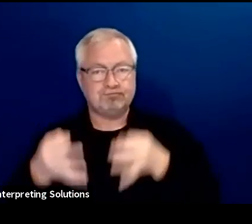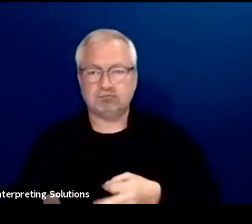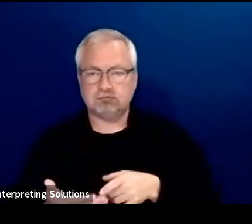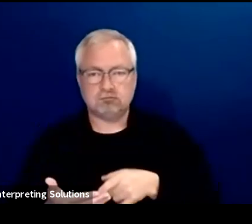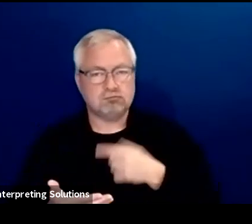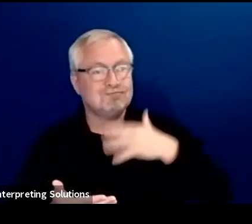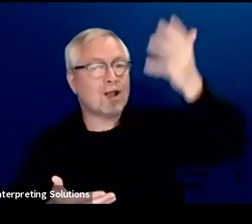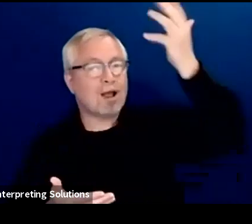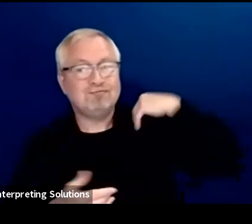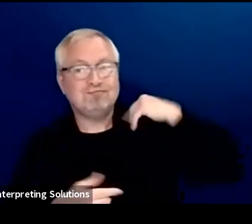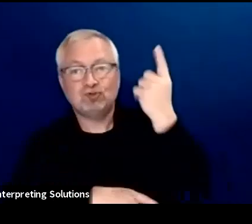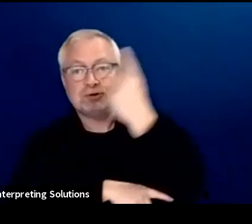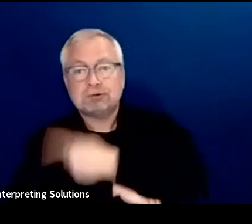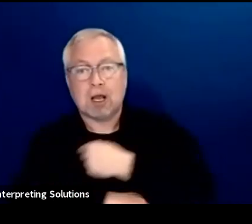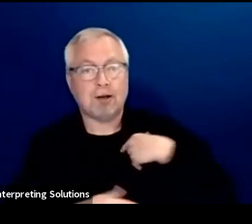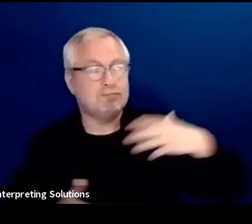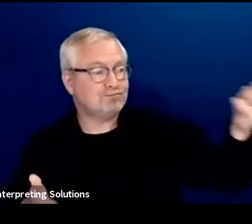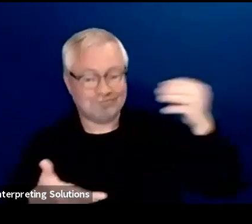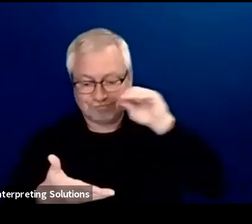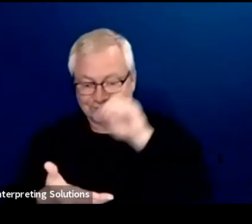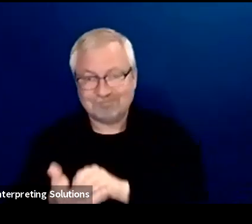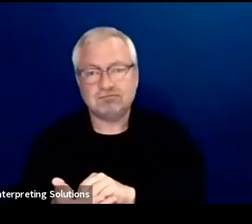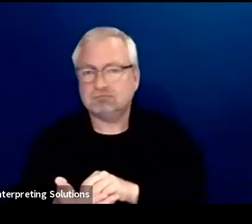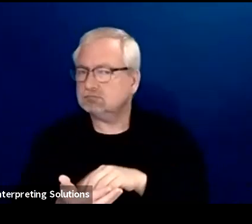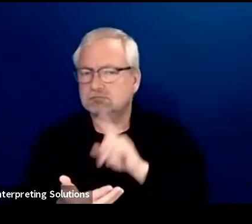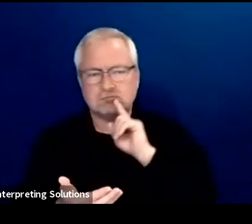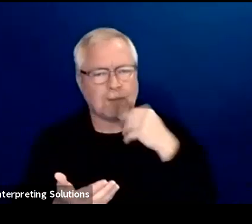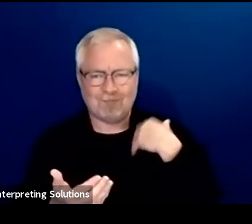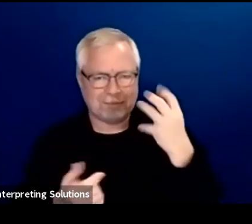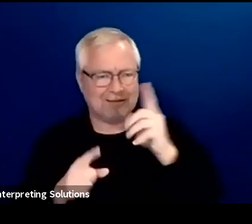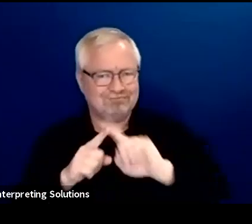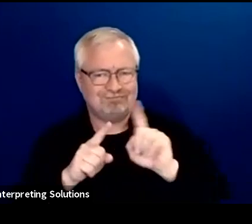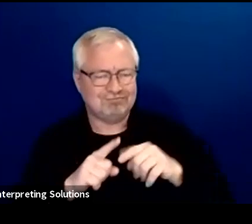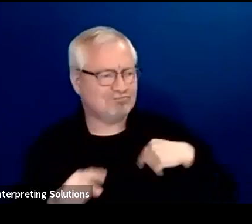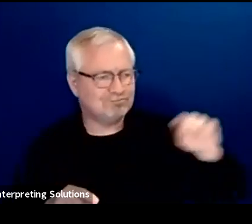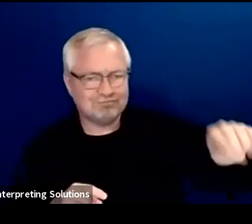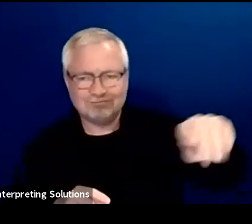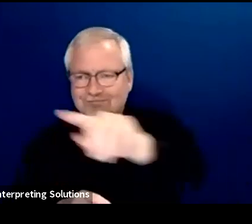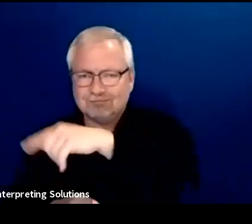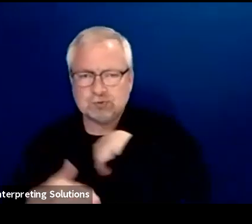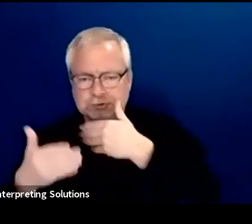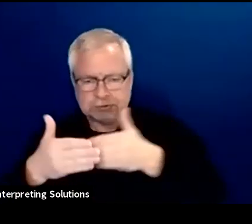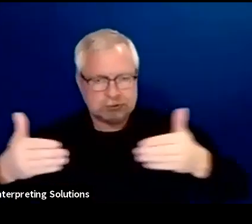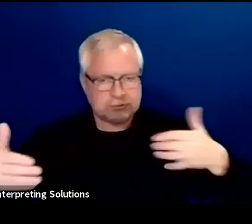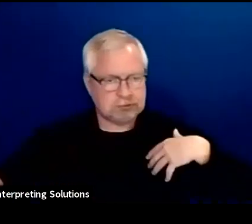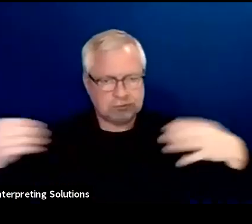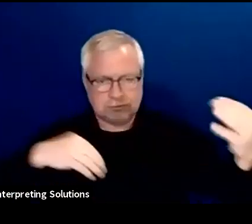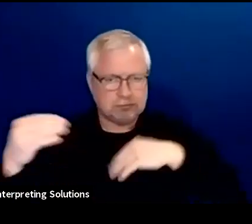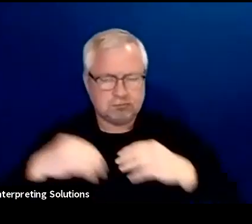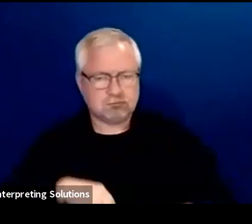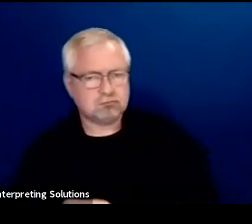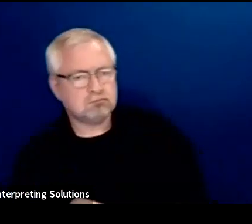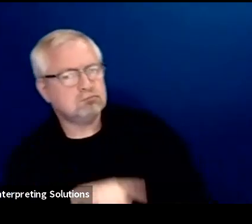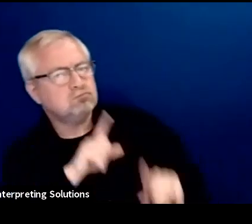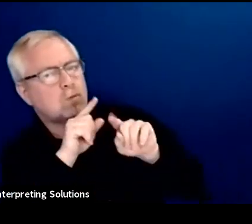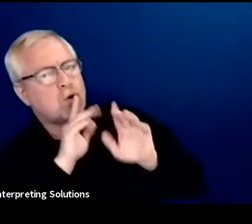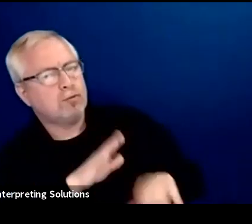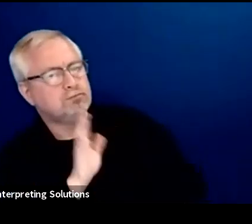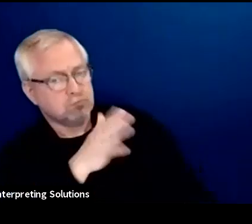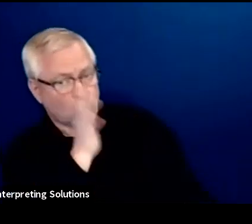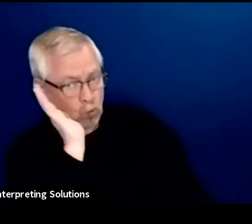relying on multiple sources. Is there going to be a time when it's going to be very transparent, where Minnesotans can maybe look up on a